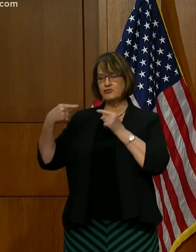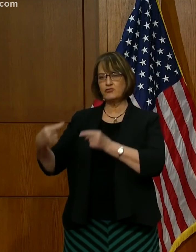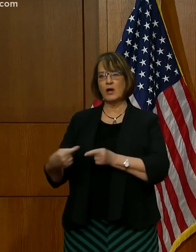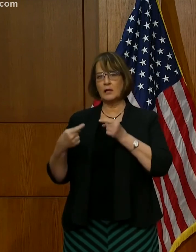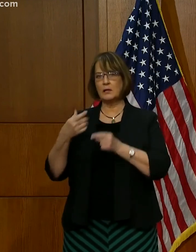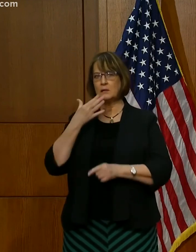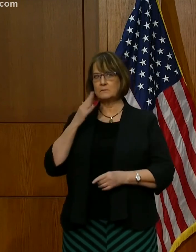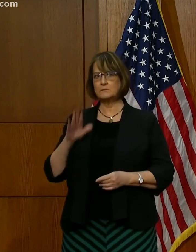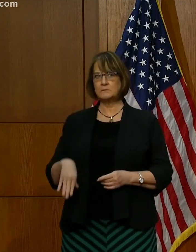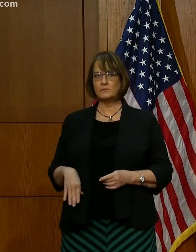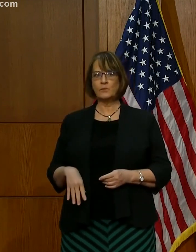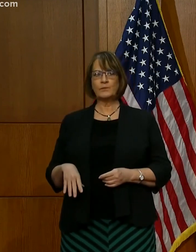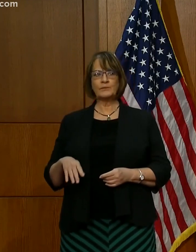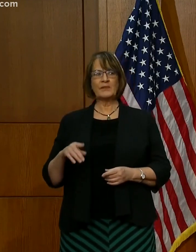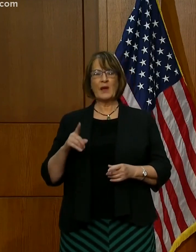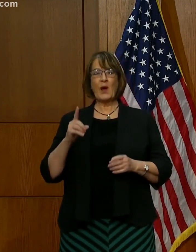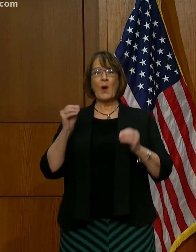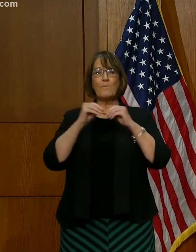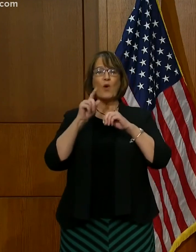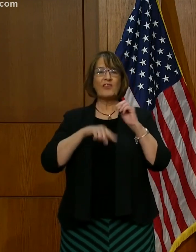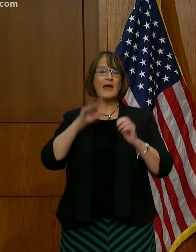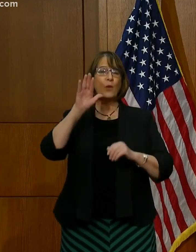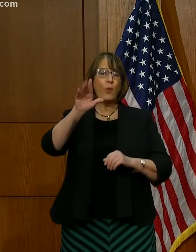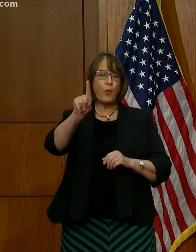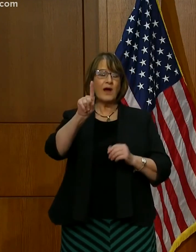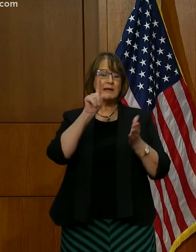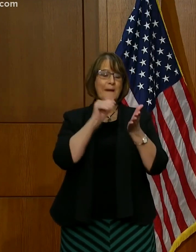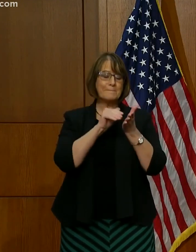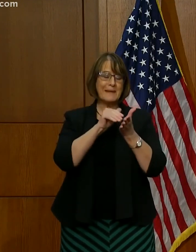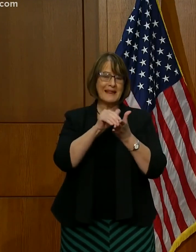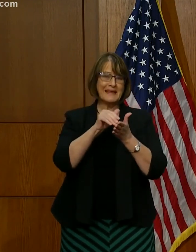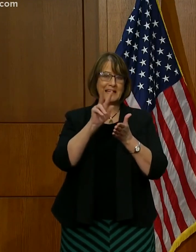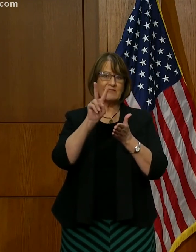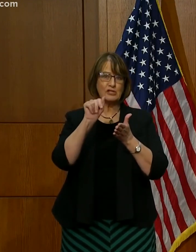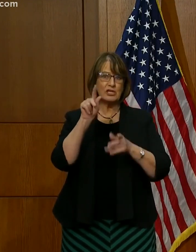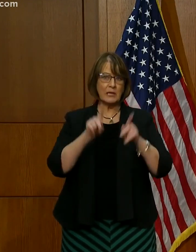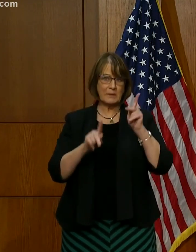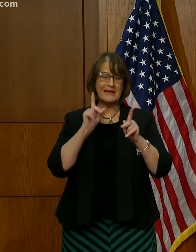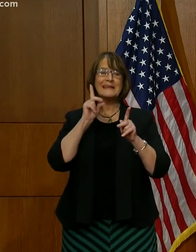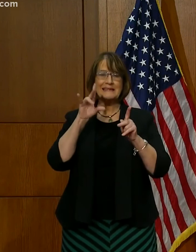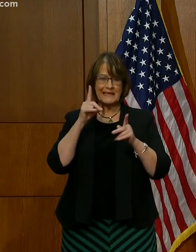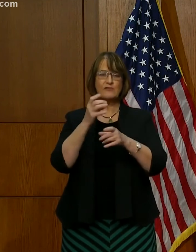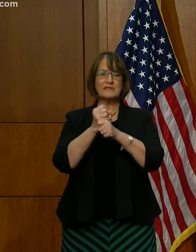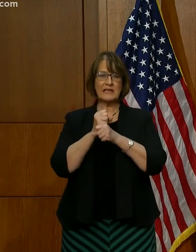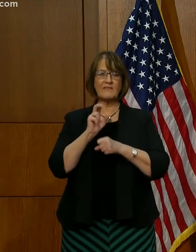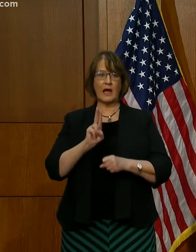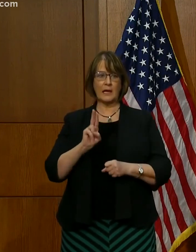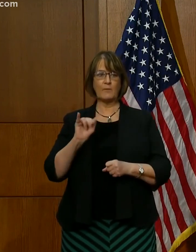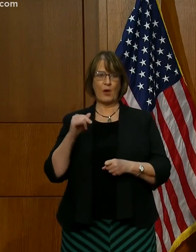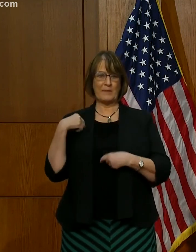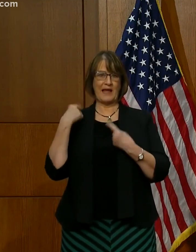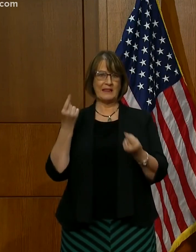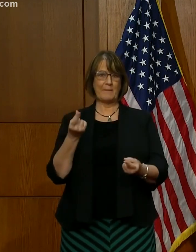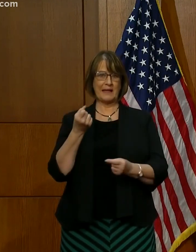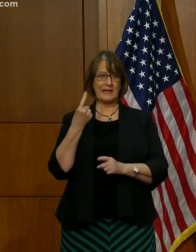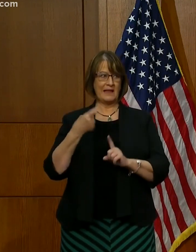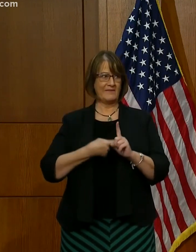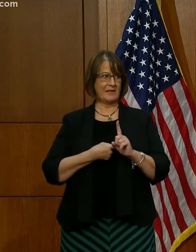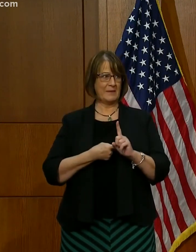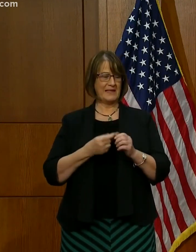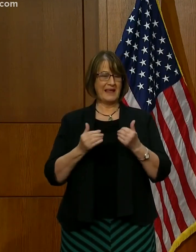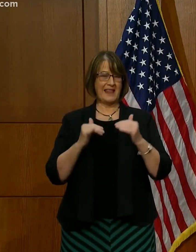1 million Virginians have received unemployment in the past 11 months, amounting to more than $10